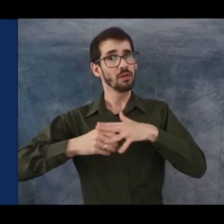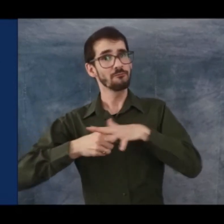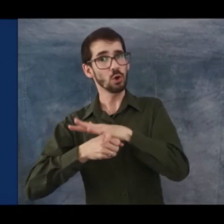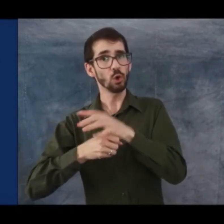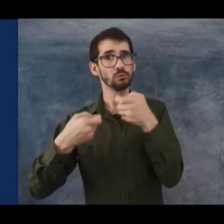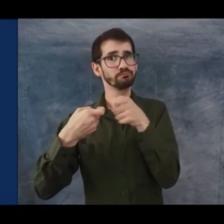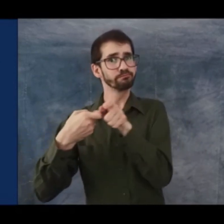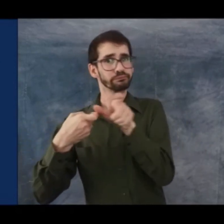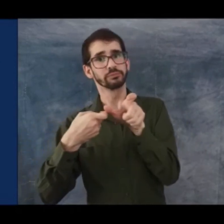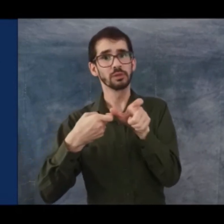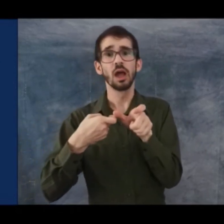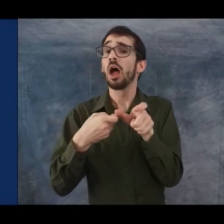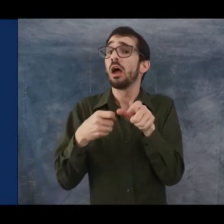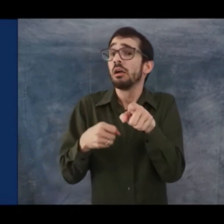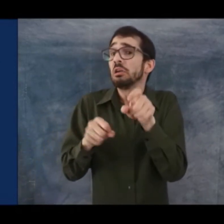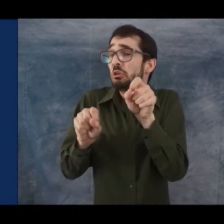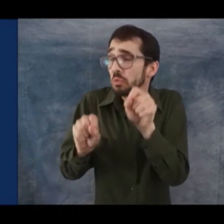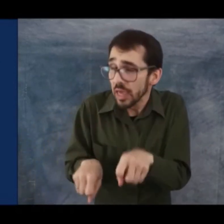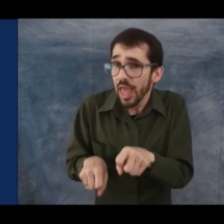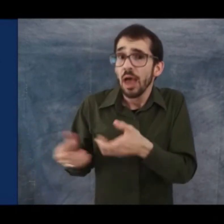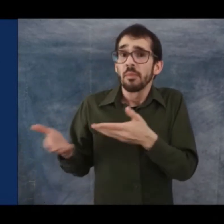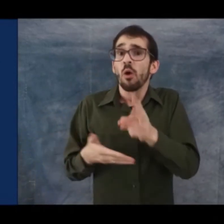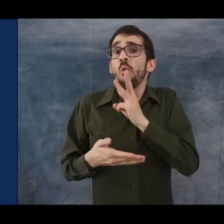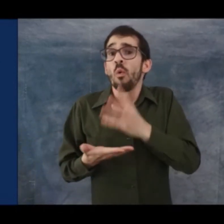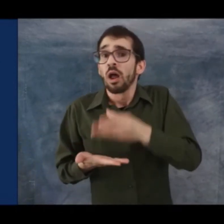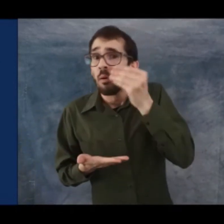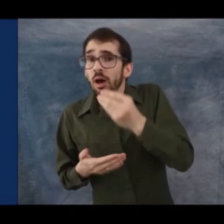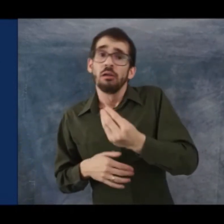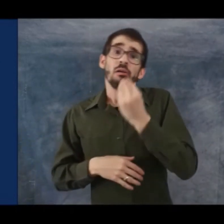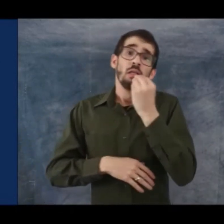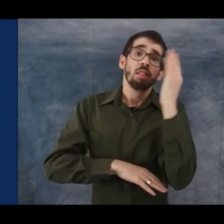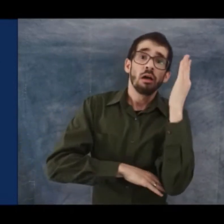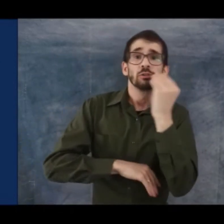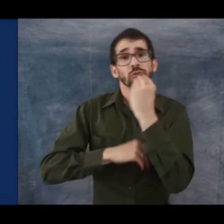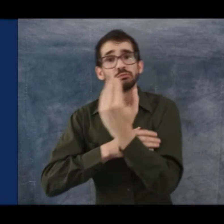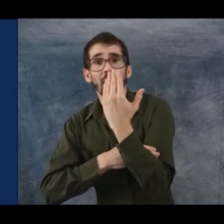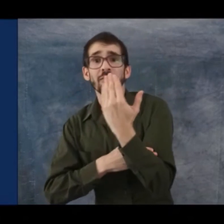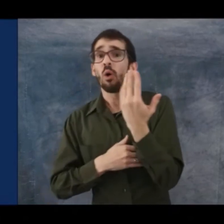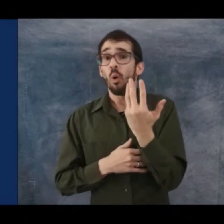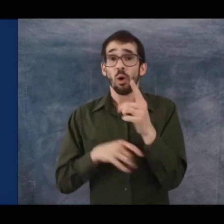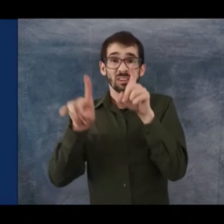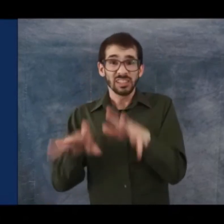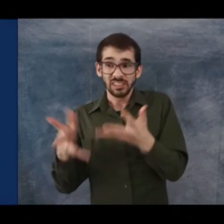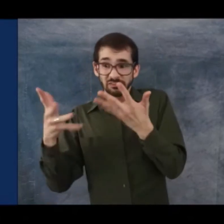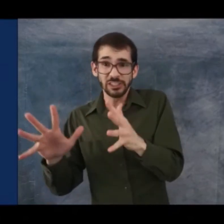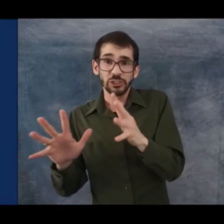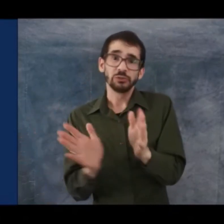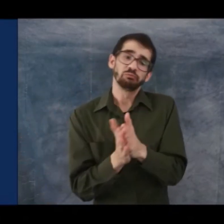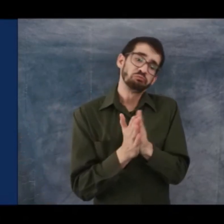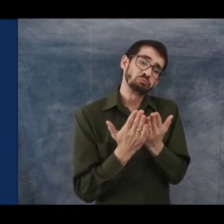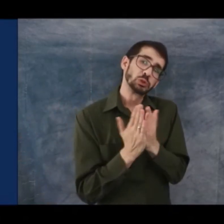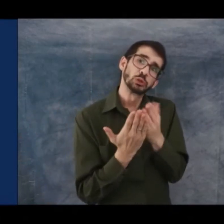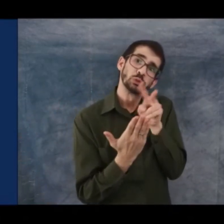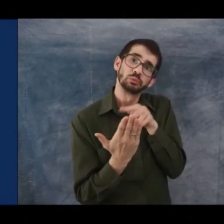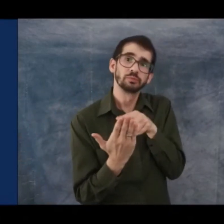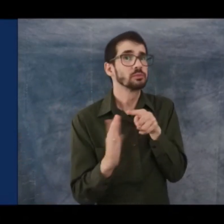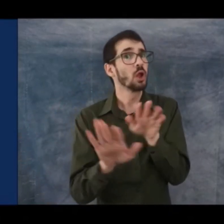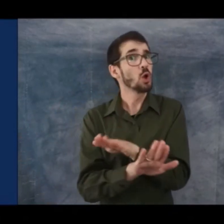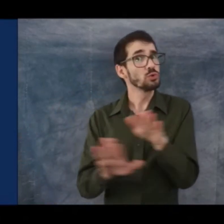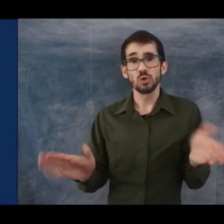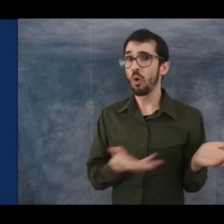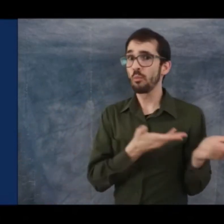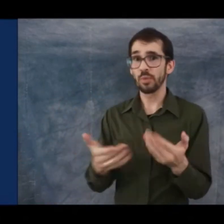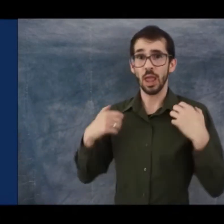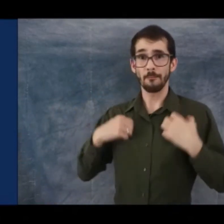but you may bring a water bottle, lunch or breakfast, or a book to read following the test. Students should not bring book bags,